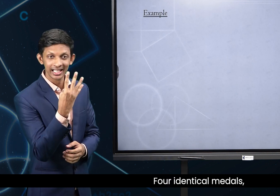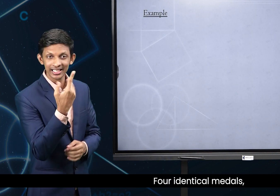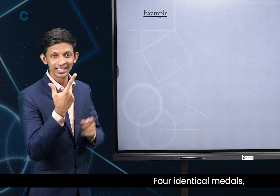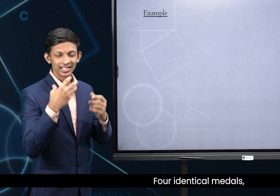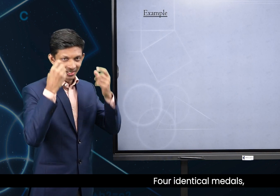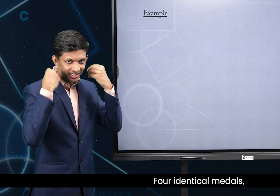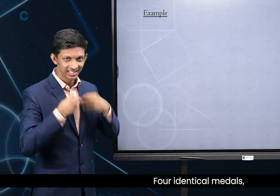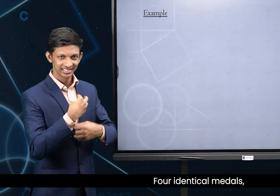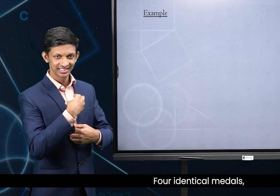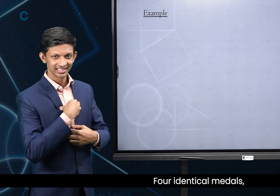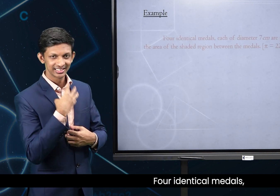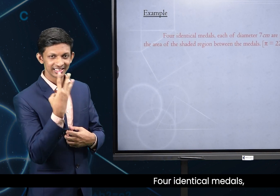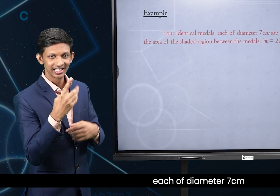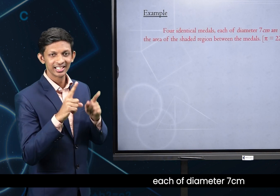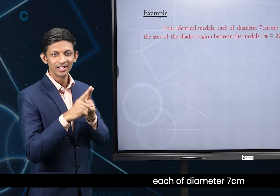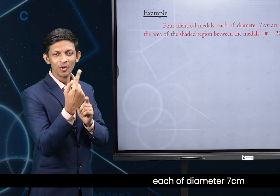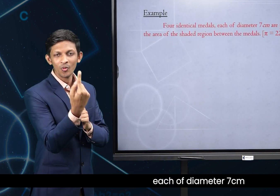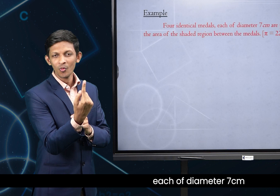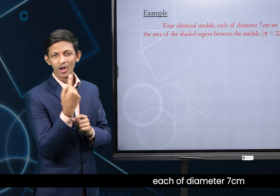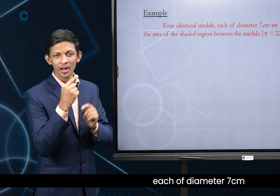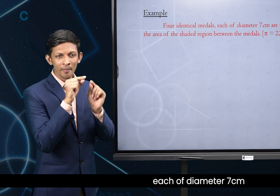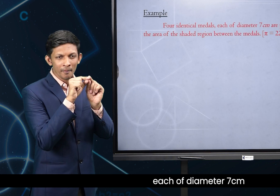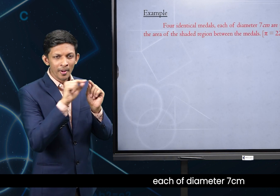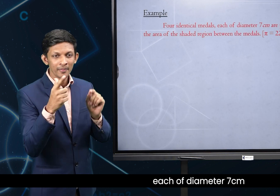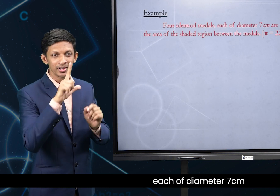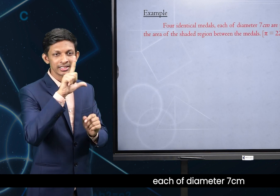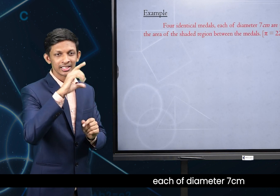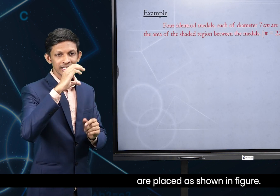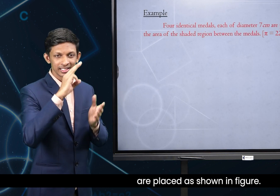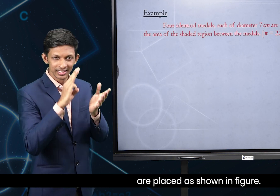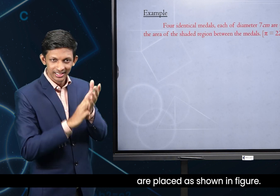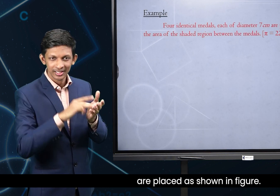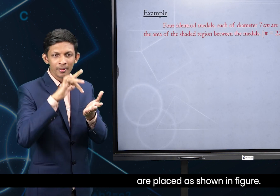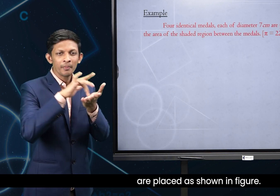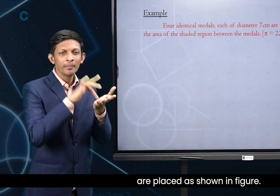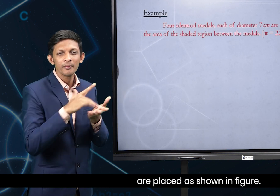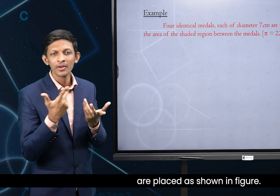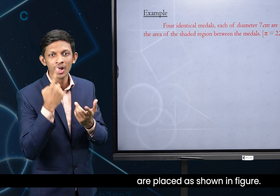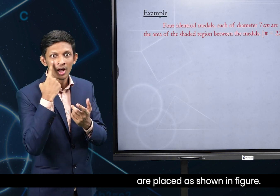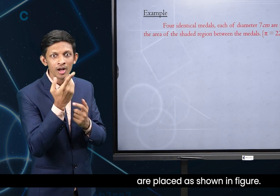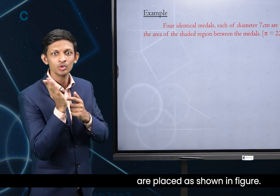4 identical medals, each of diameter 7 cm, are placed as shown in figure.